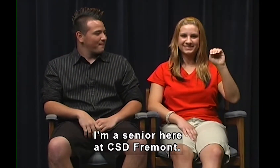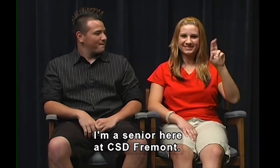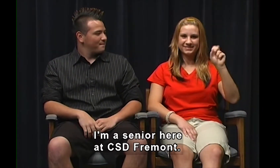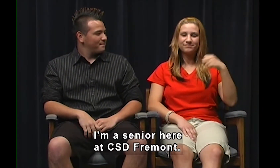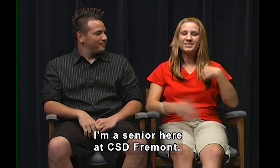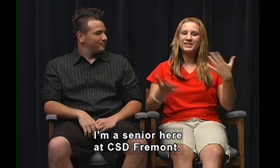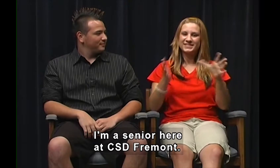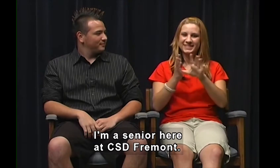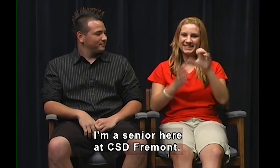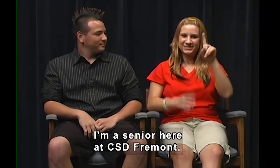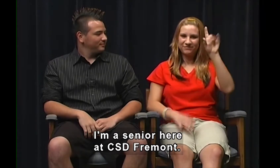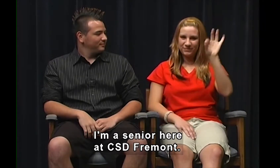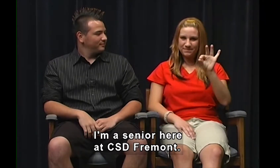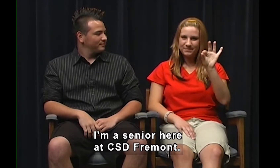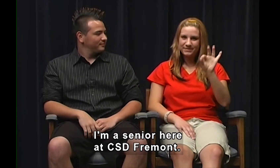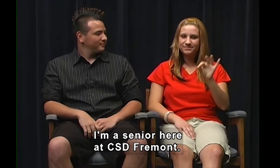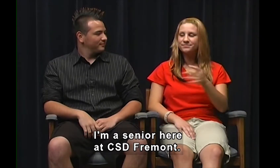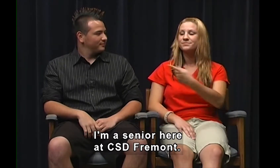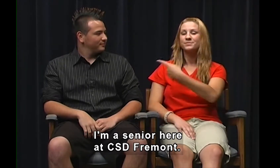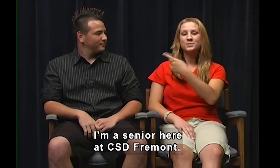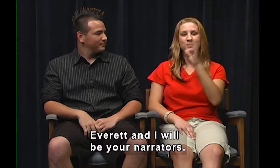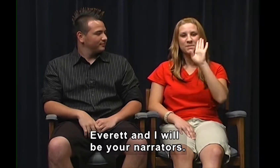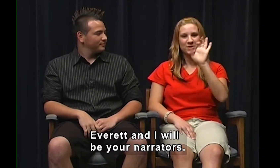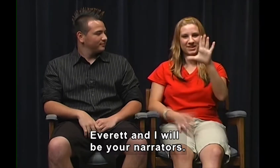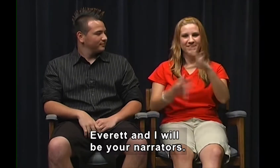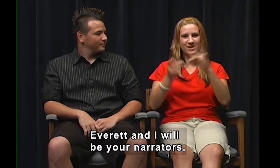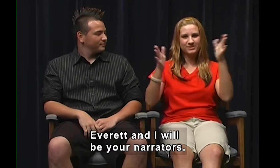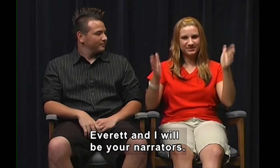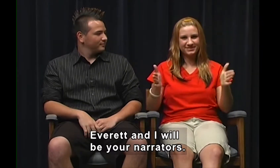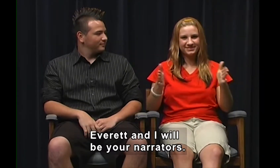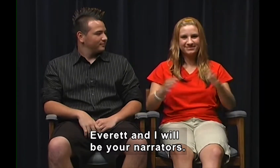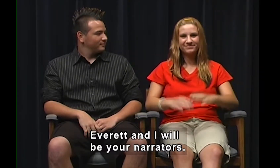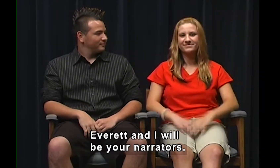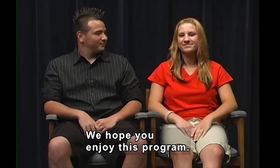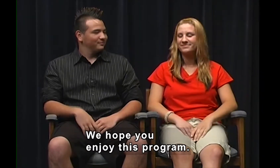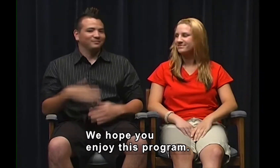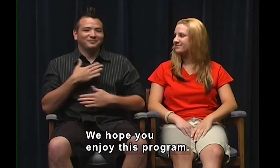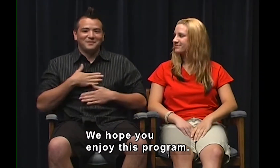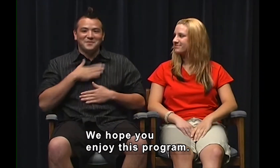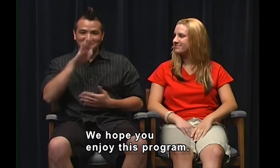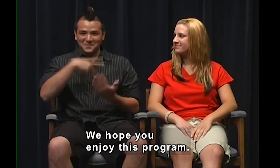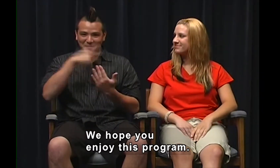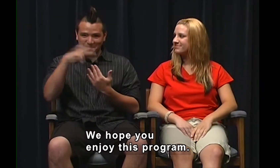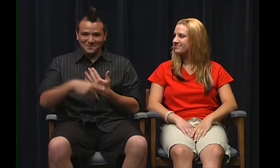a senior here at CSD Fremont. Everett and I will be your narrators. We hope you enjoy this program.